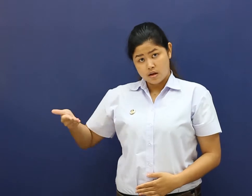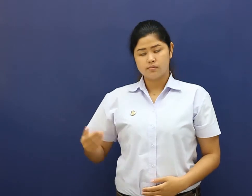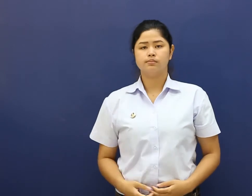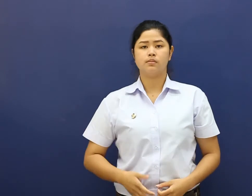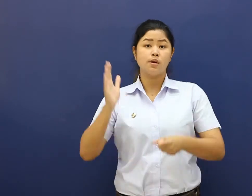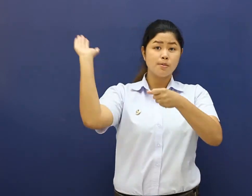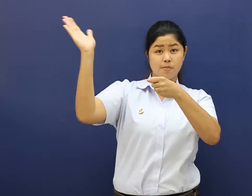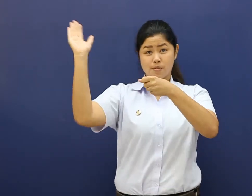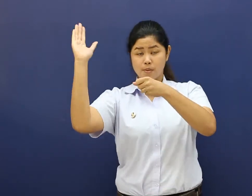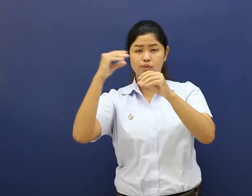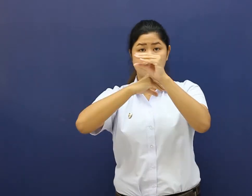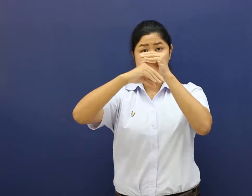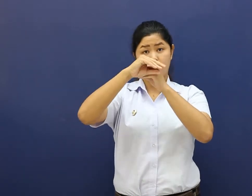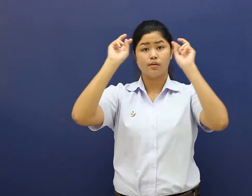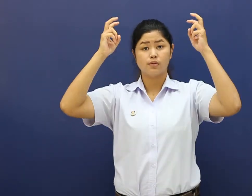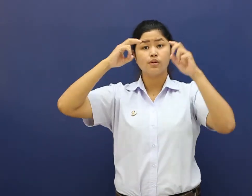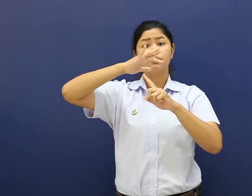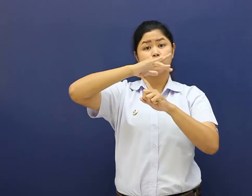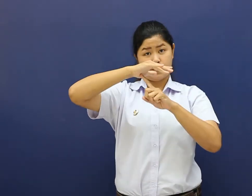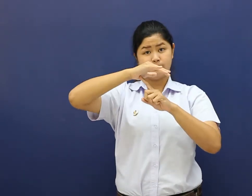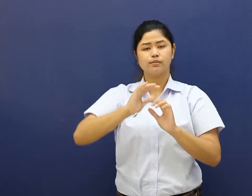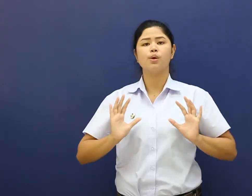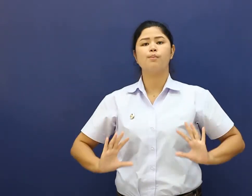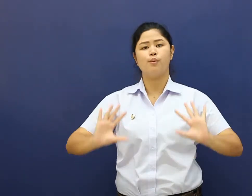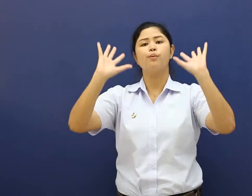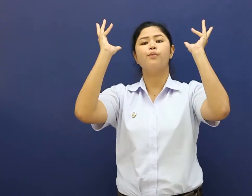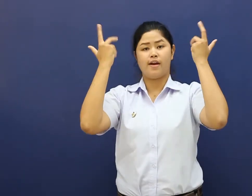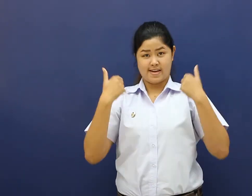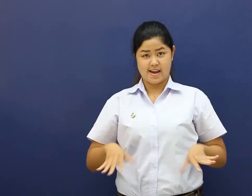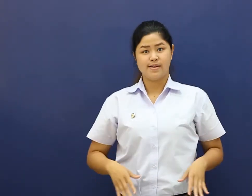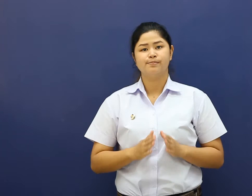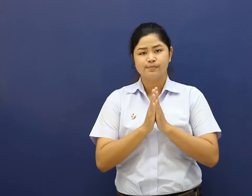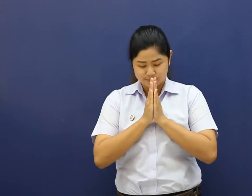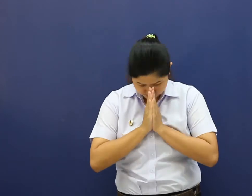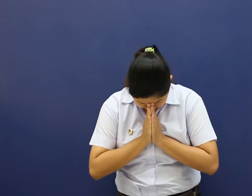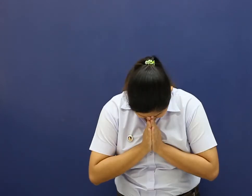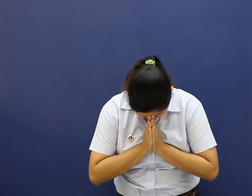opportunity like this again. Thank you and goodbye.